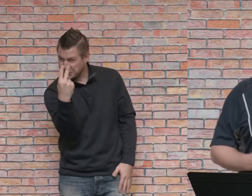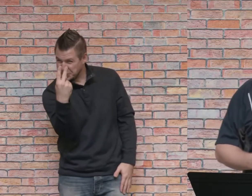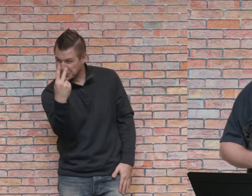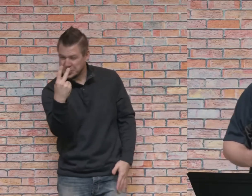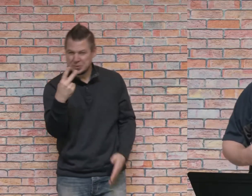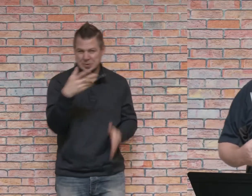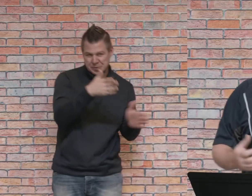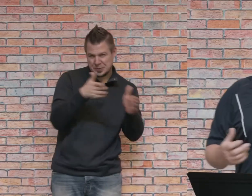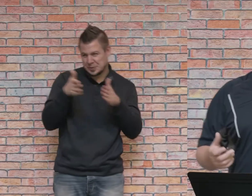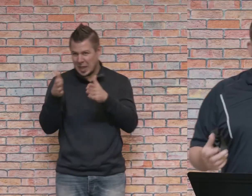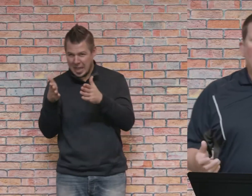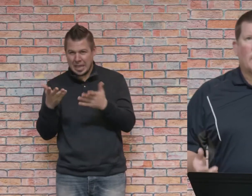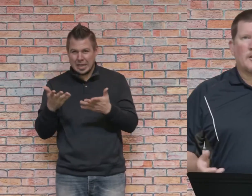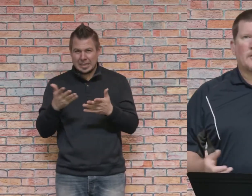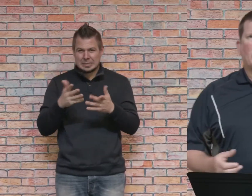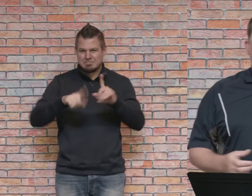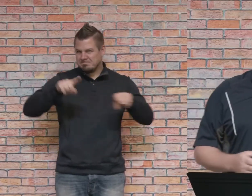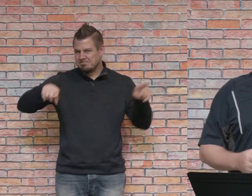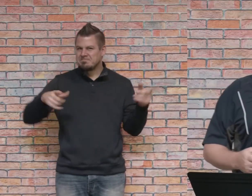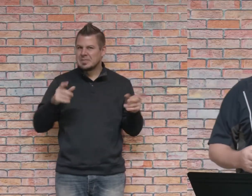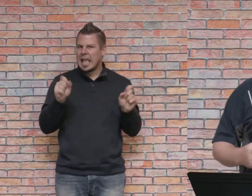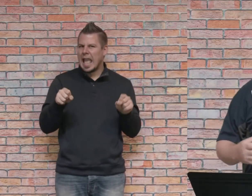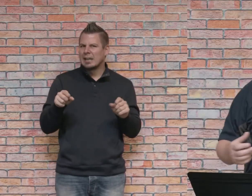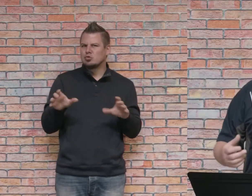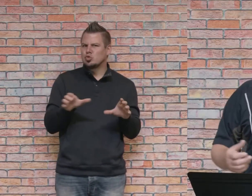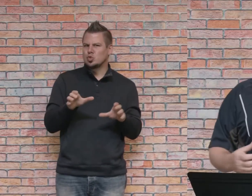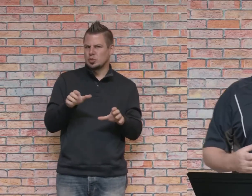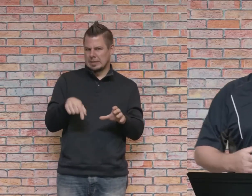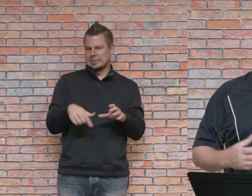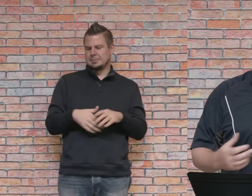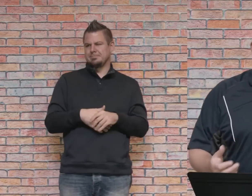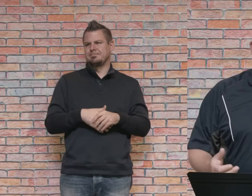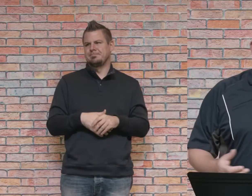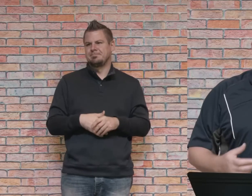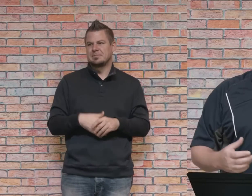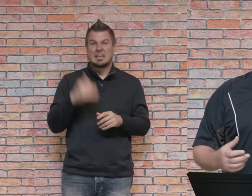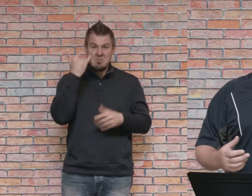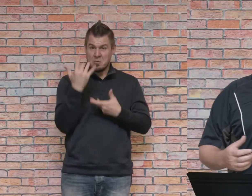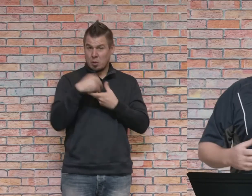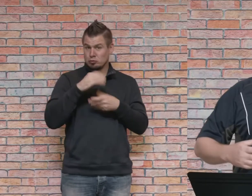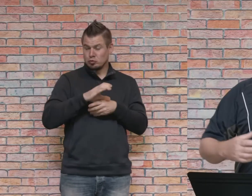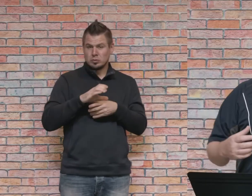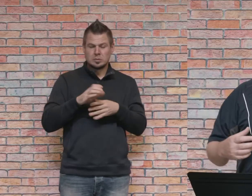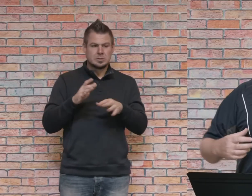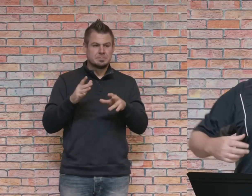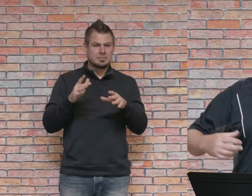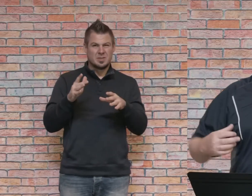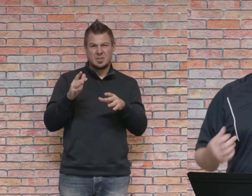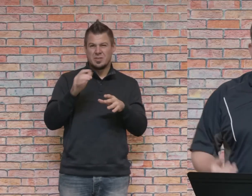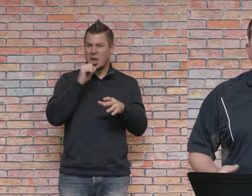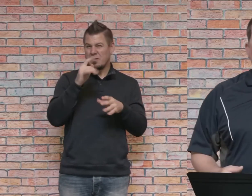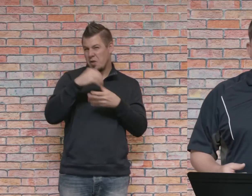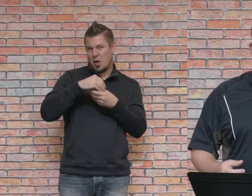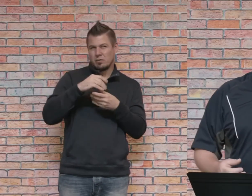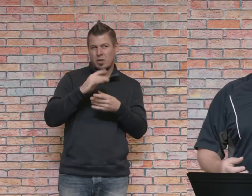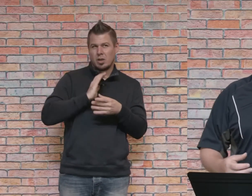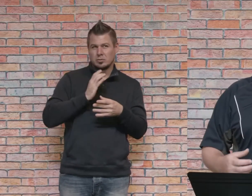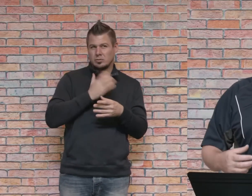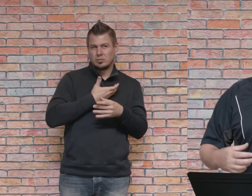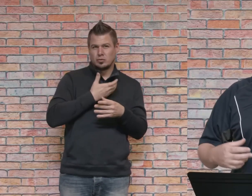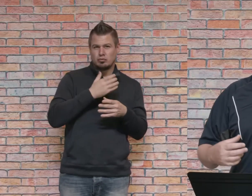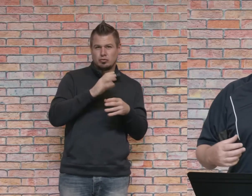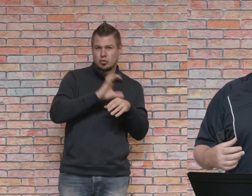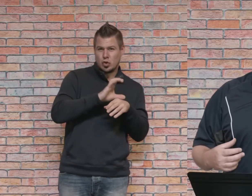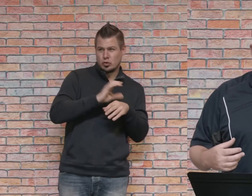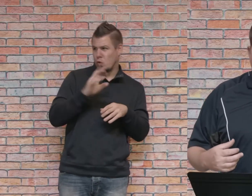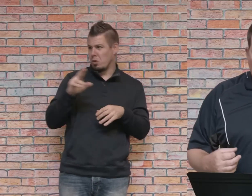that you can do this. As part of our church, and if you're listening online and you're not part of this church, but you're part of another church, here's two